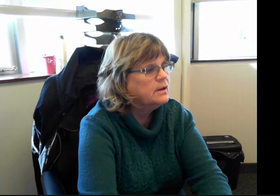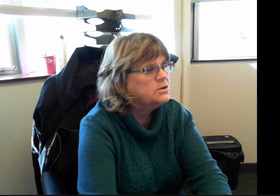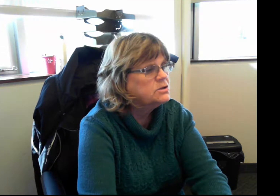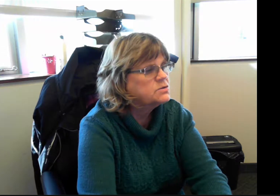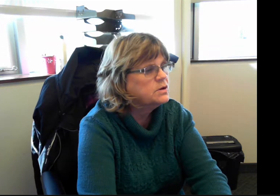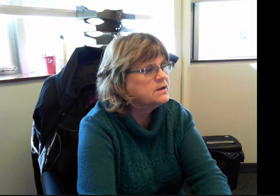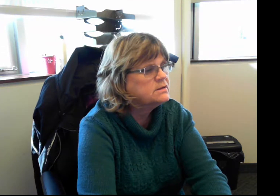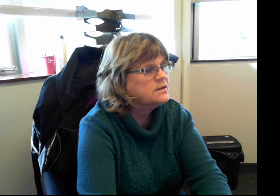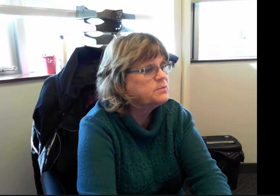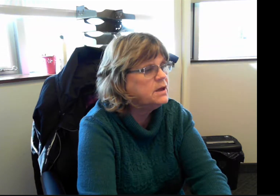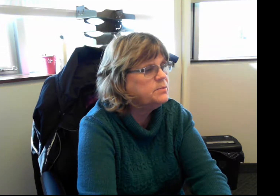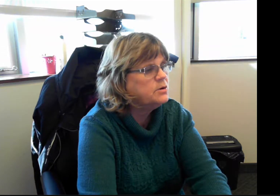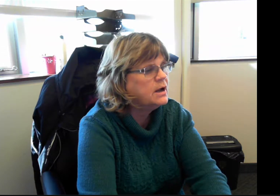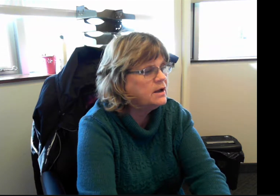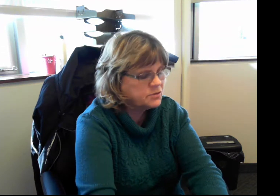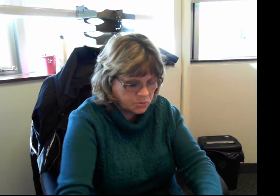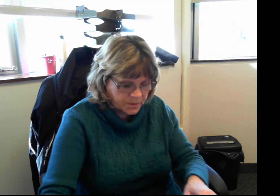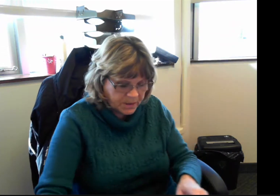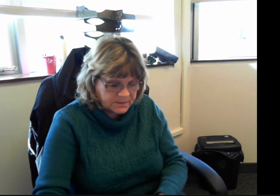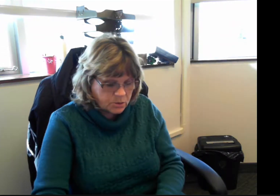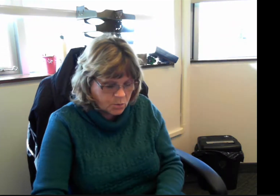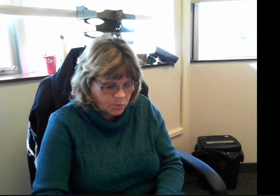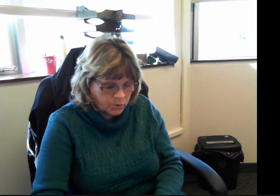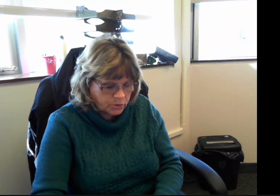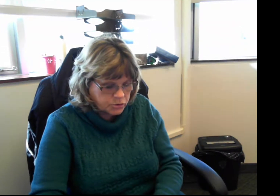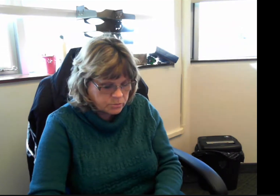I just realized on the paper I have 2 pinks and no orange.